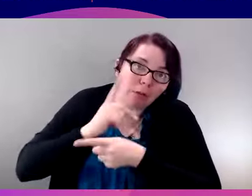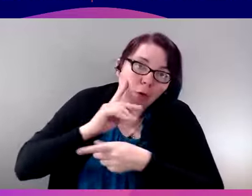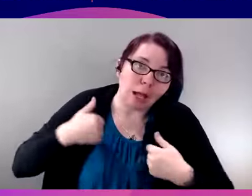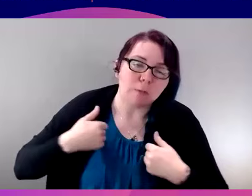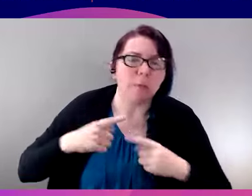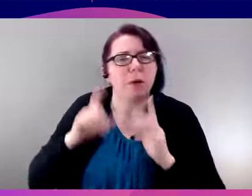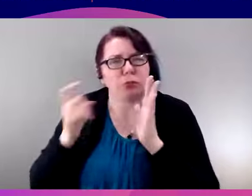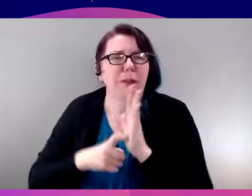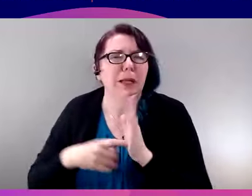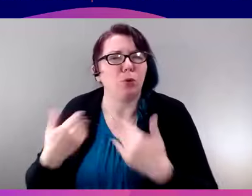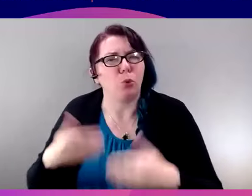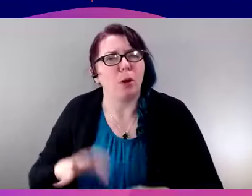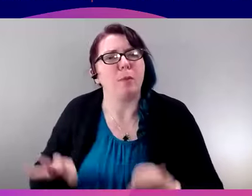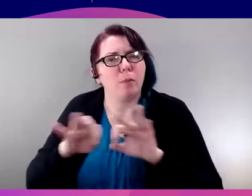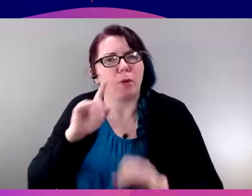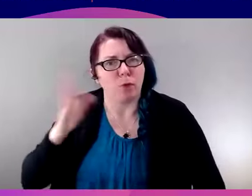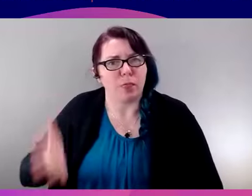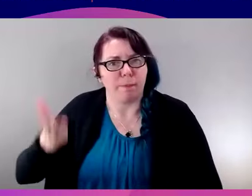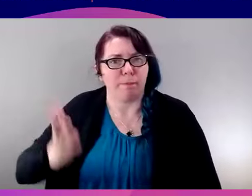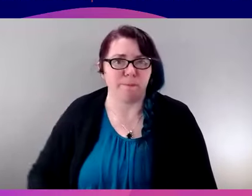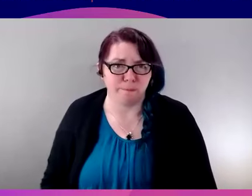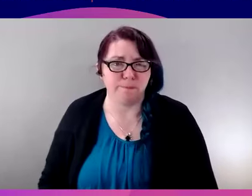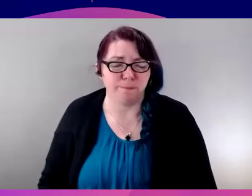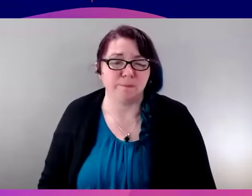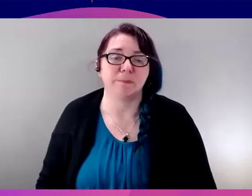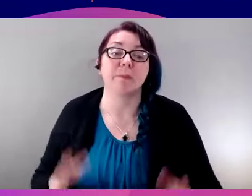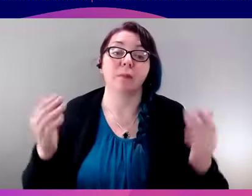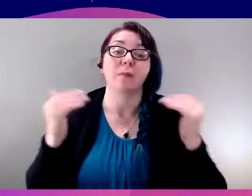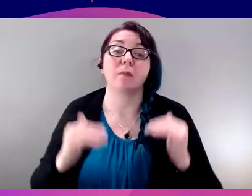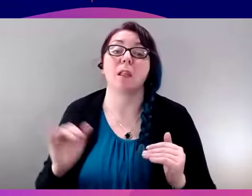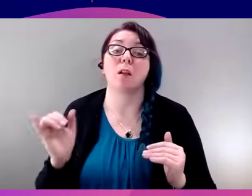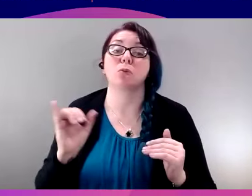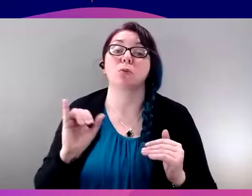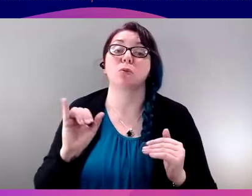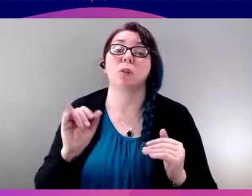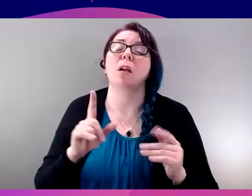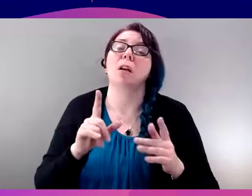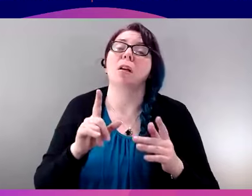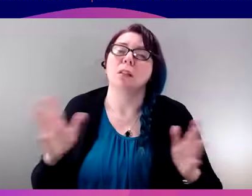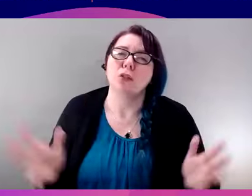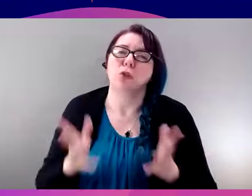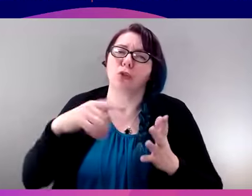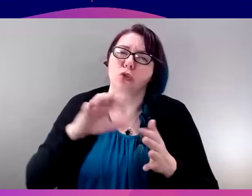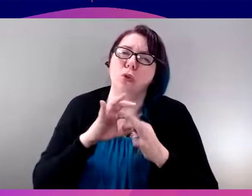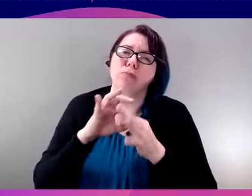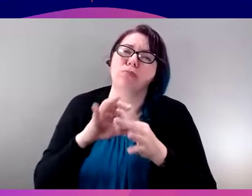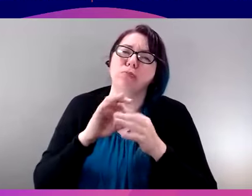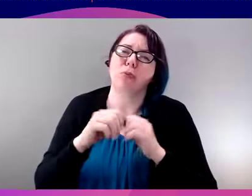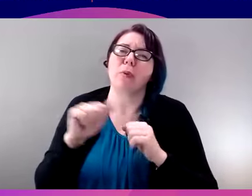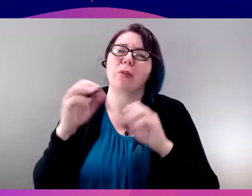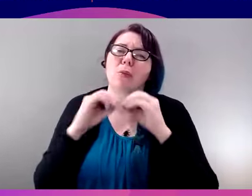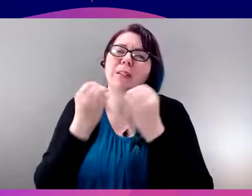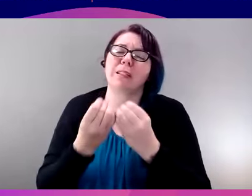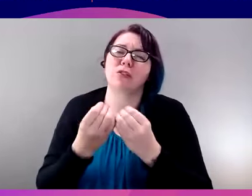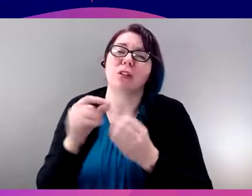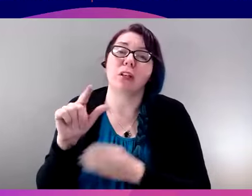alone, and building relationships with other organizations in your region, whether they be other gender-based violence organizations or